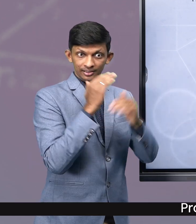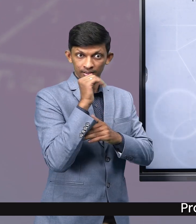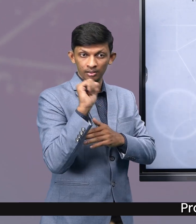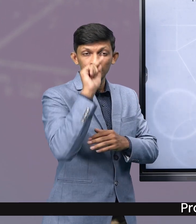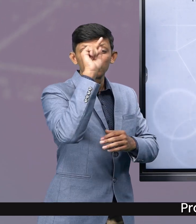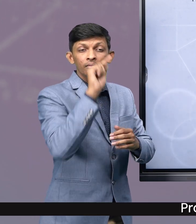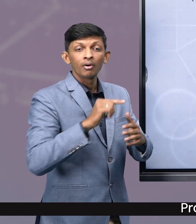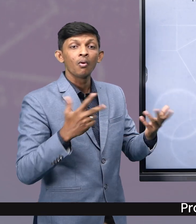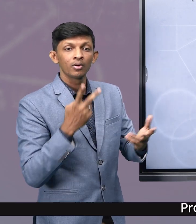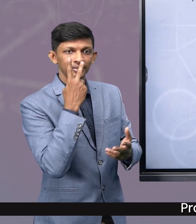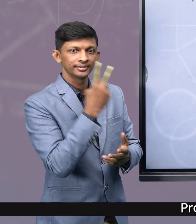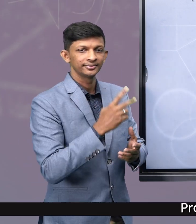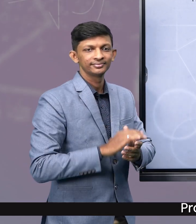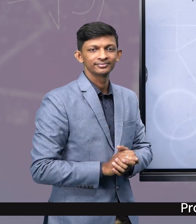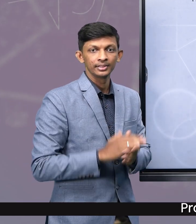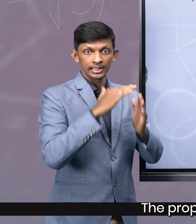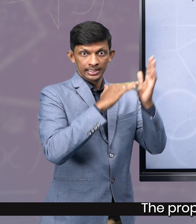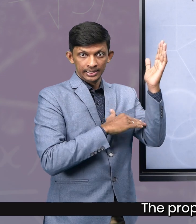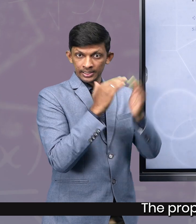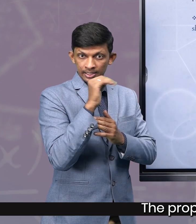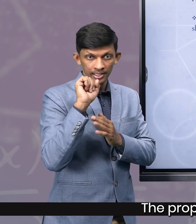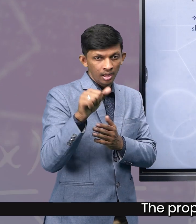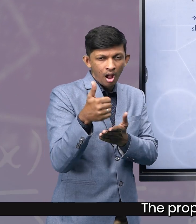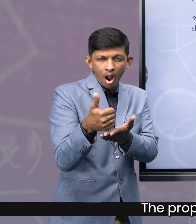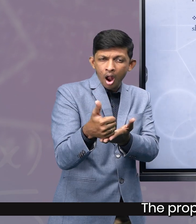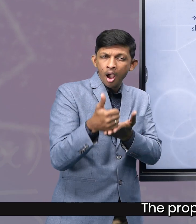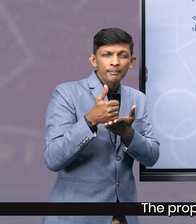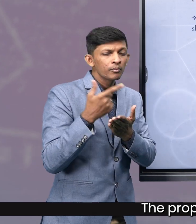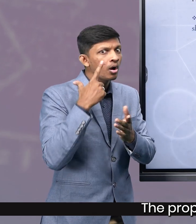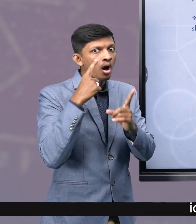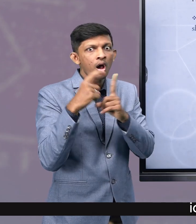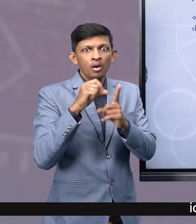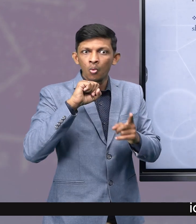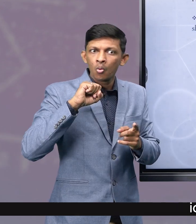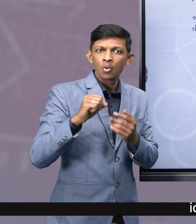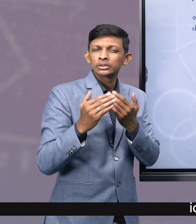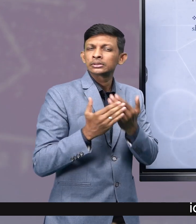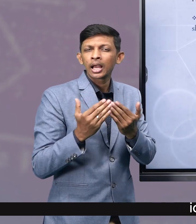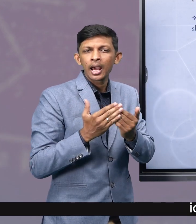Properties of polygons. The properties of polygons help us identify them easily.